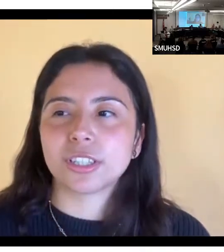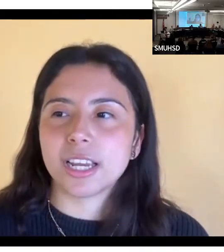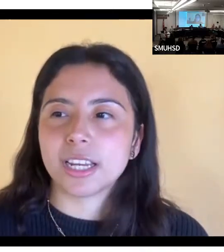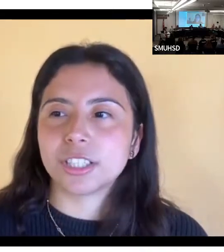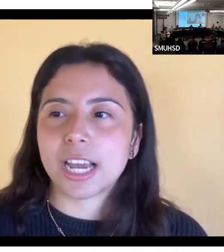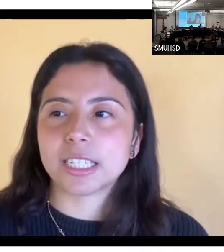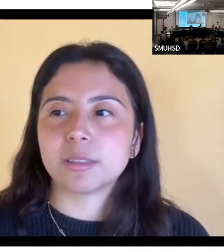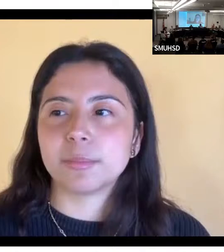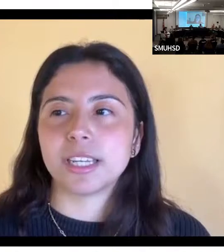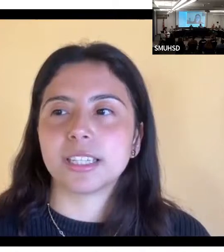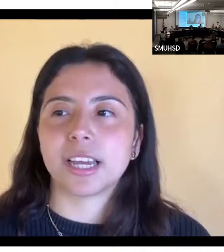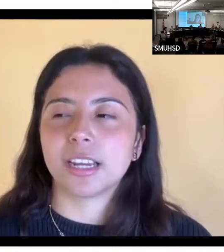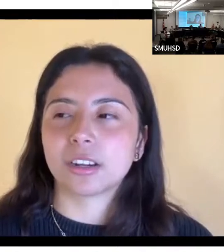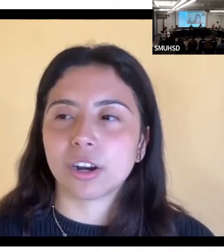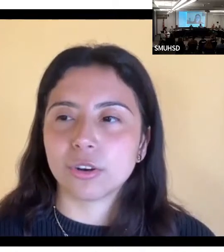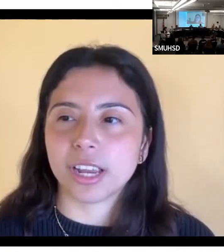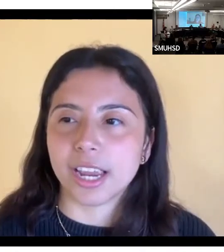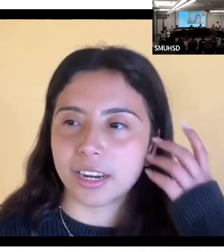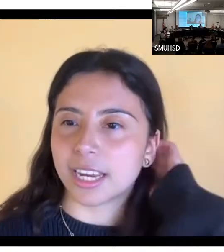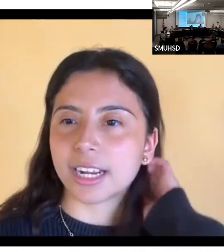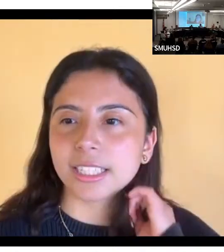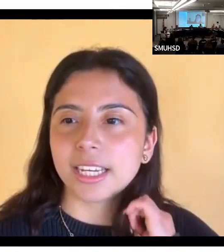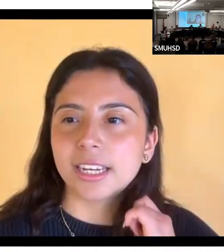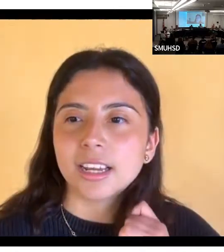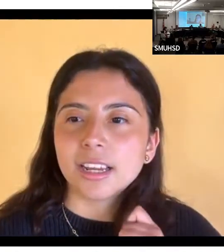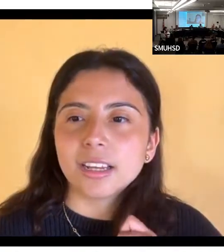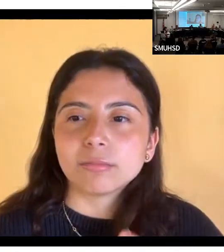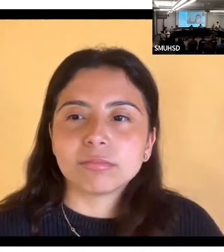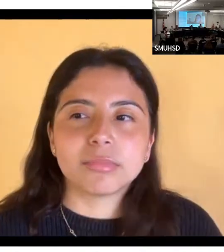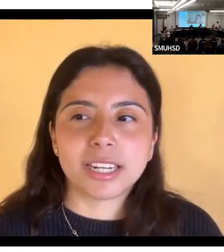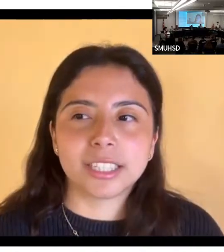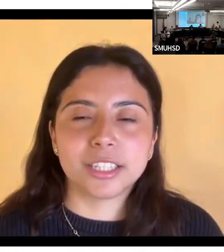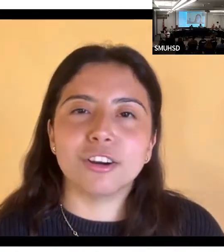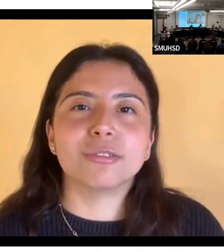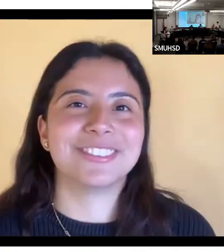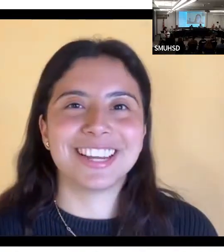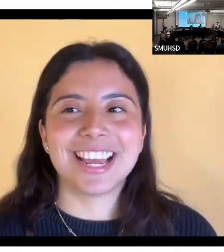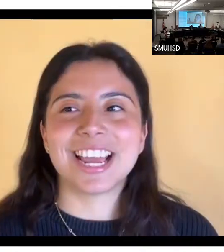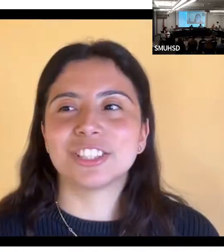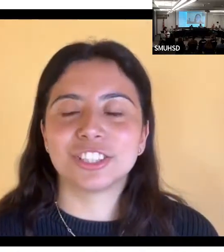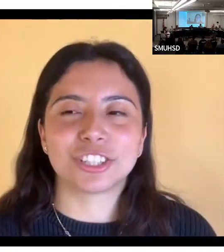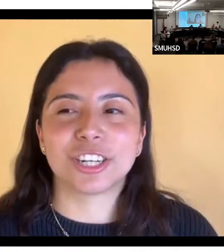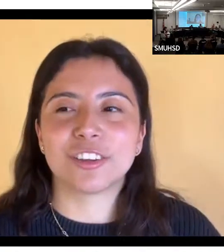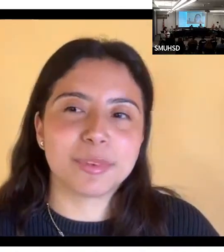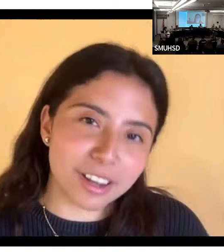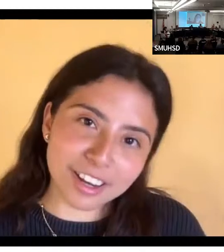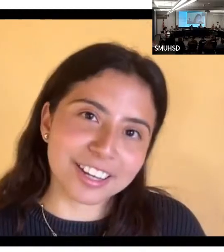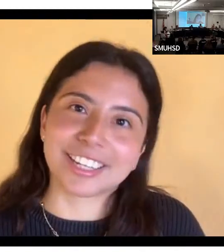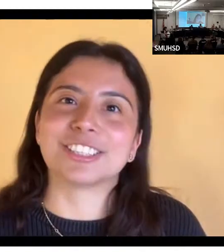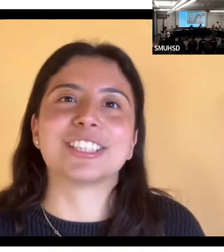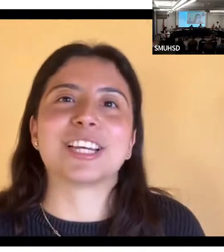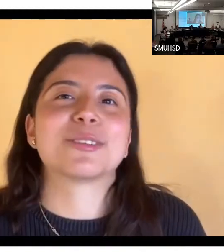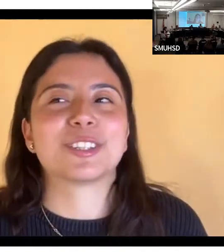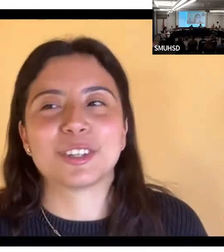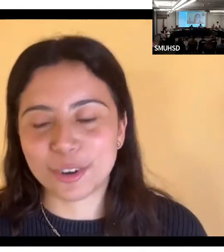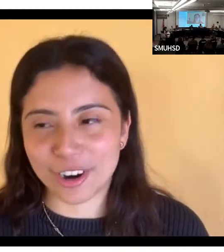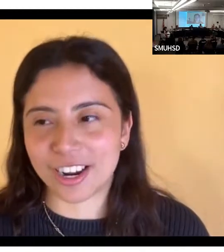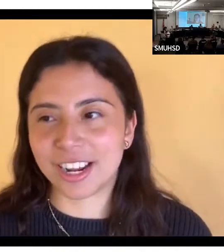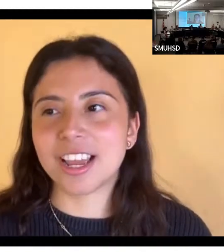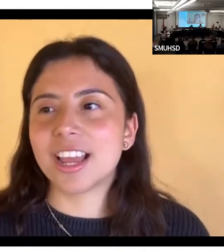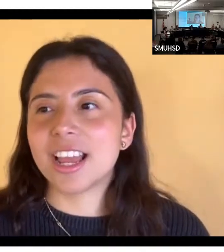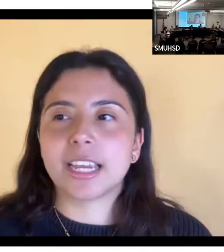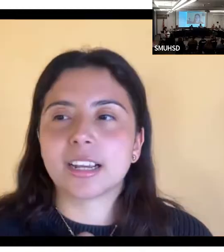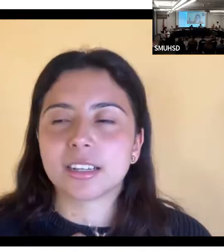me and she asked me like, are you okay? And I said no. And she just started giving me a hug. Then that's when I